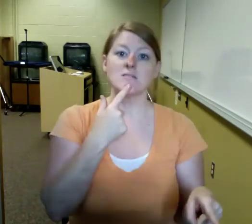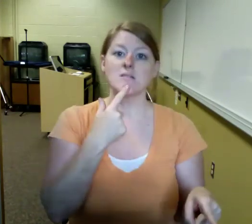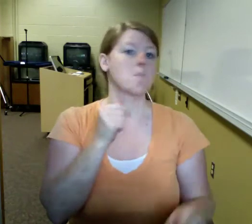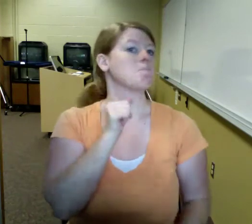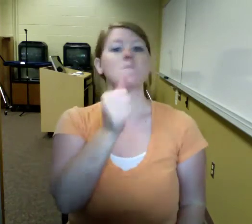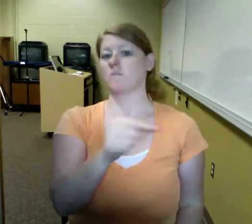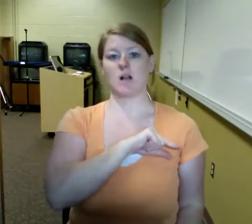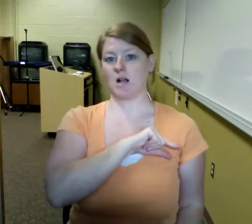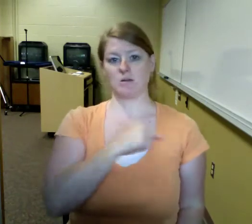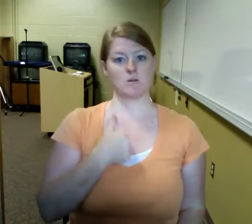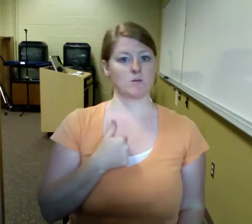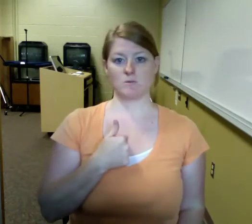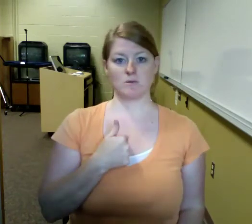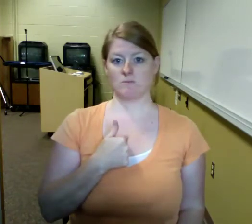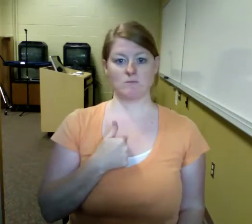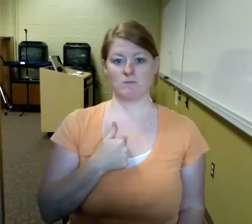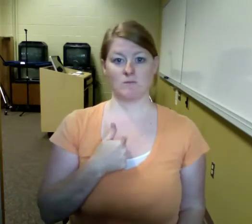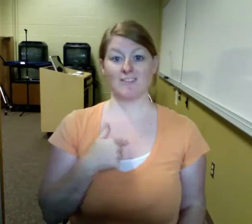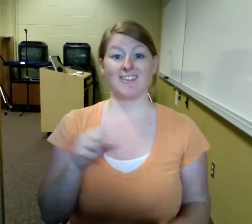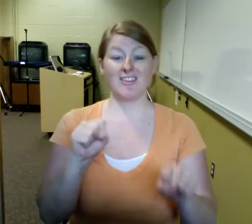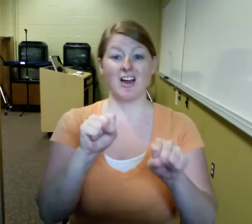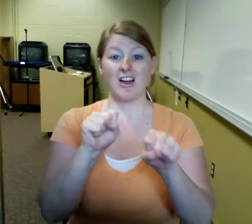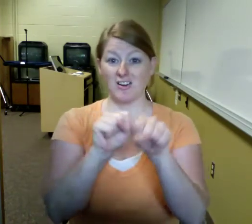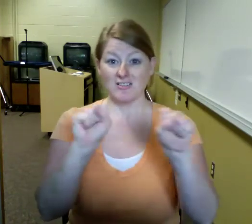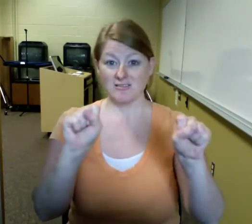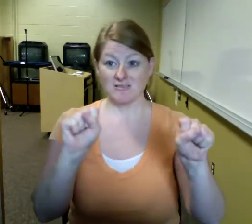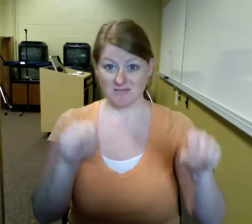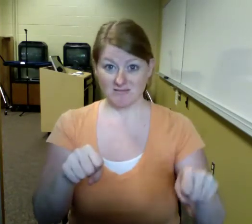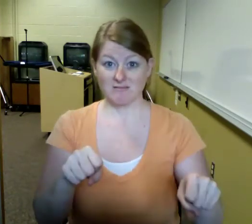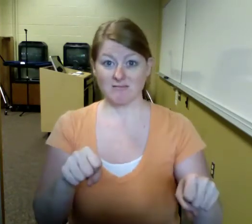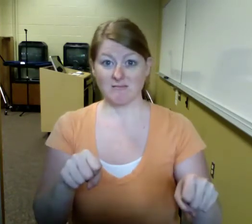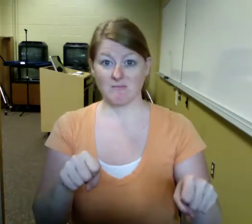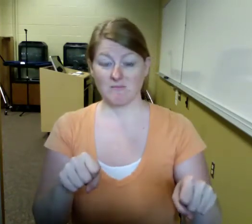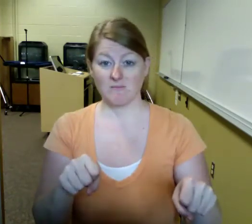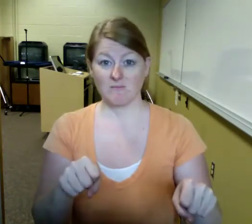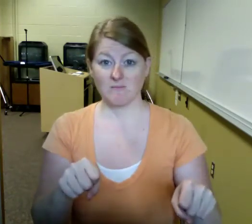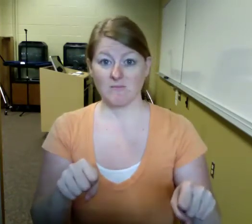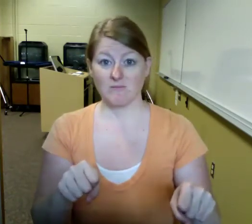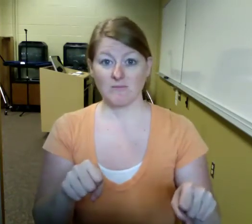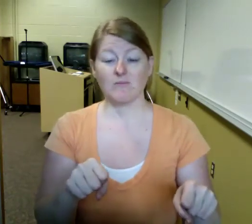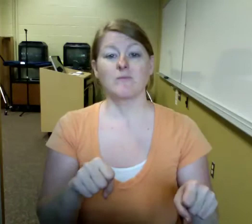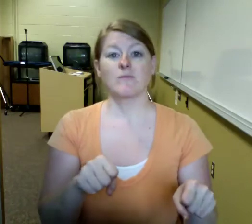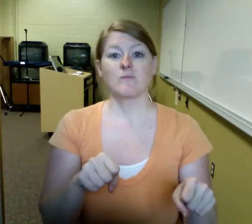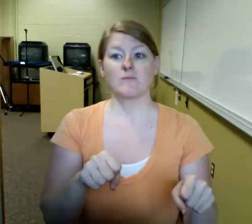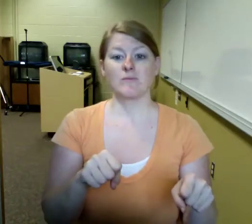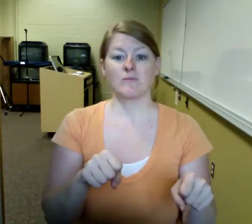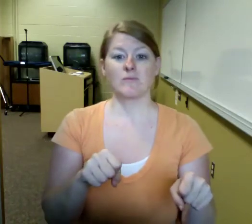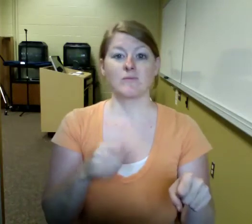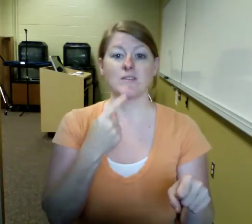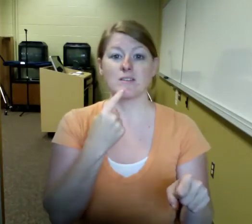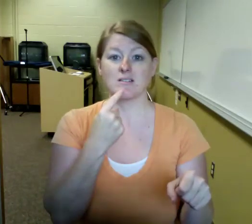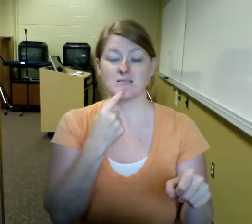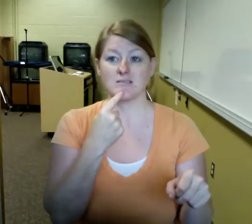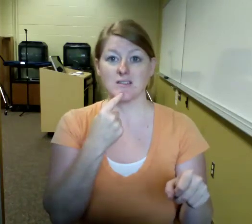justice, each is presumed to be innocent until the state of North Carolina proves his guilt beyond a reasonable